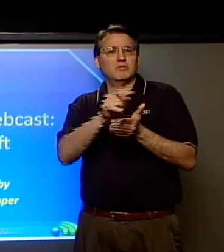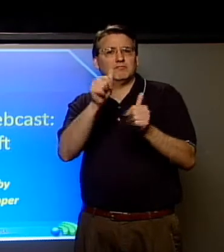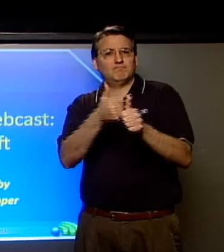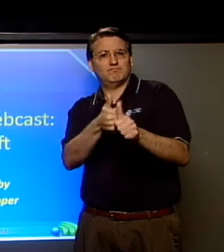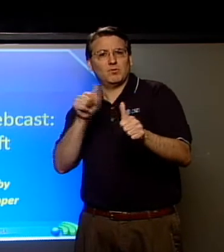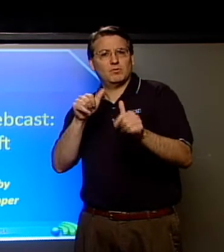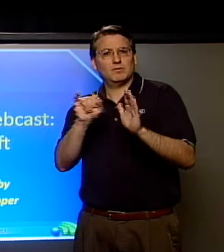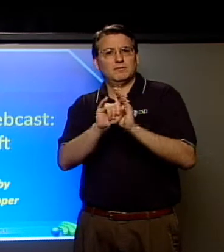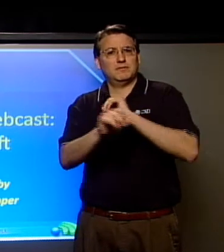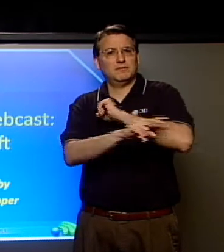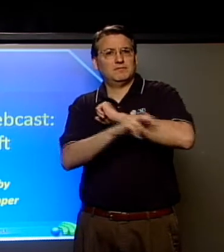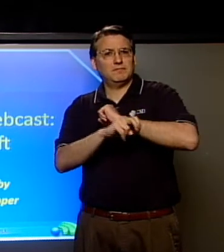theft.